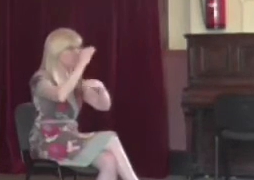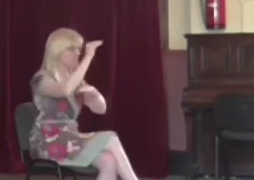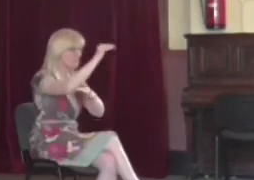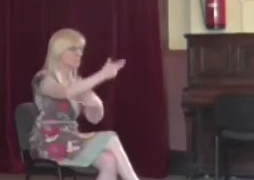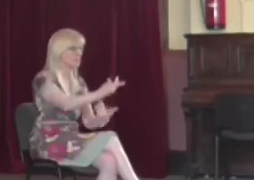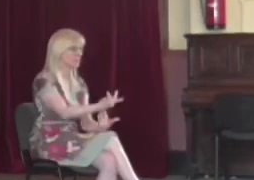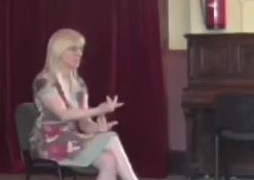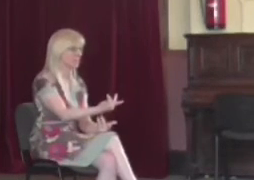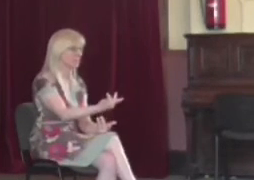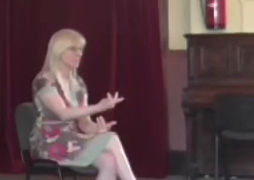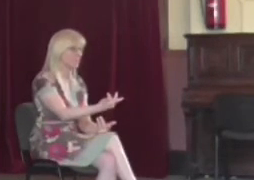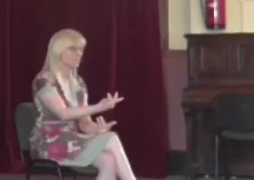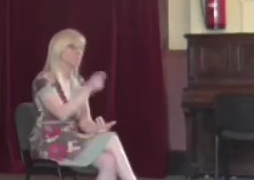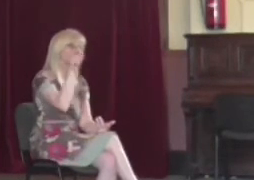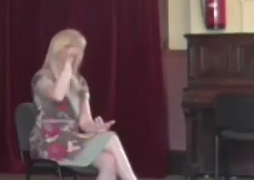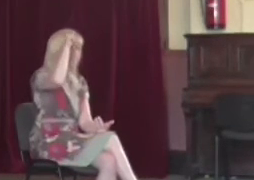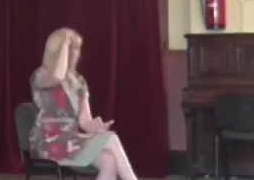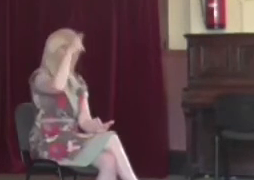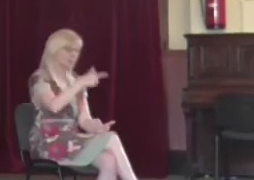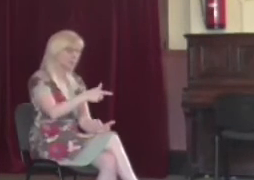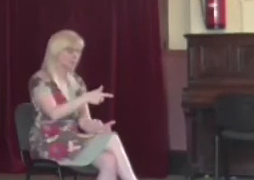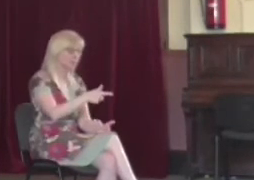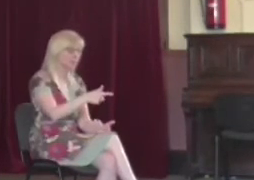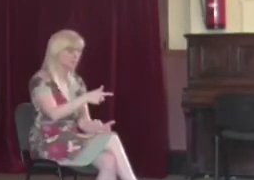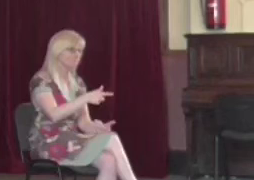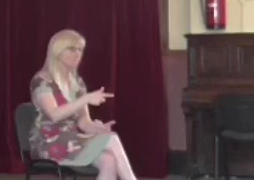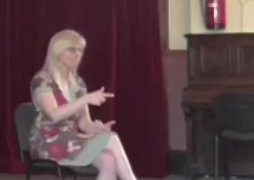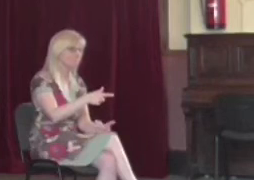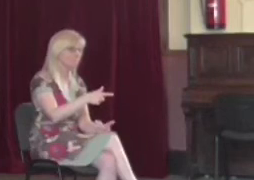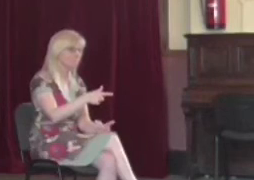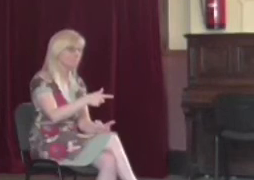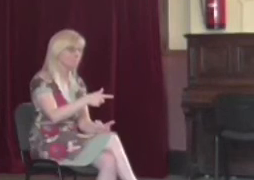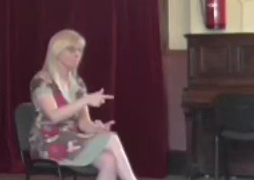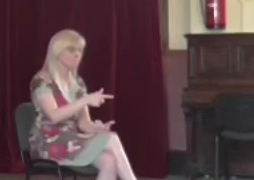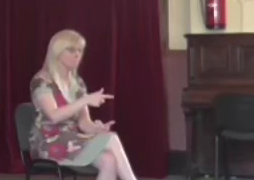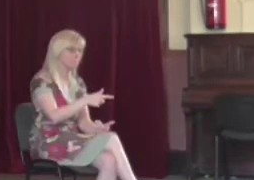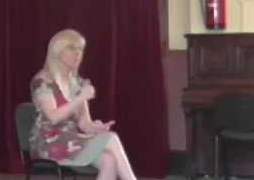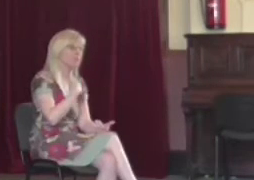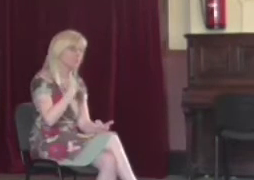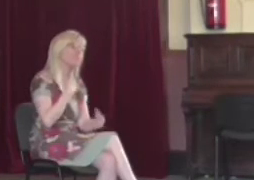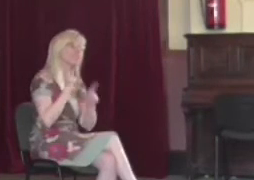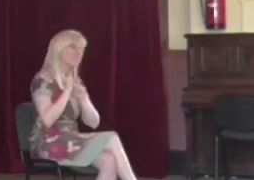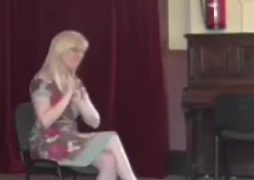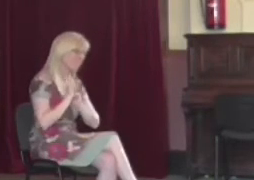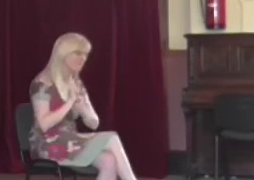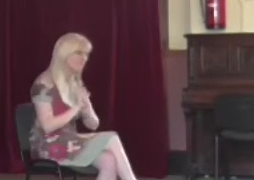from God. But she said, I took comfort last night in the words of the Psalms.